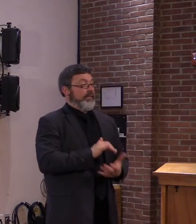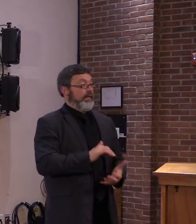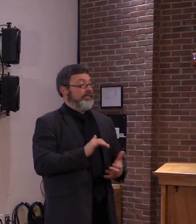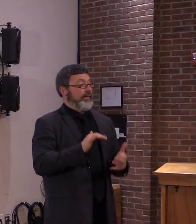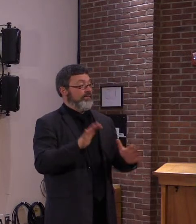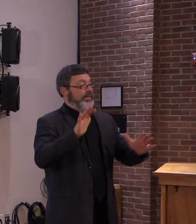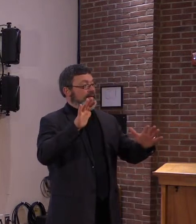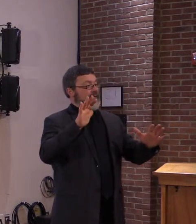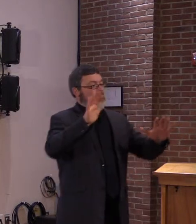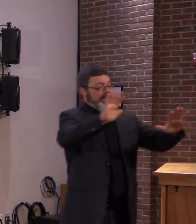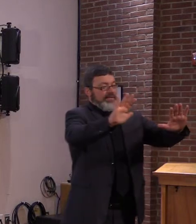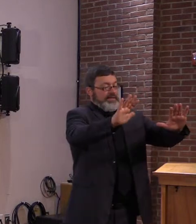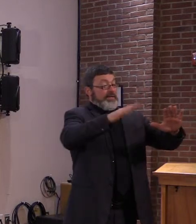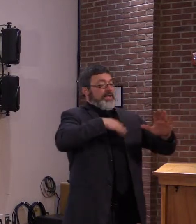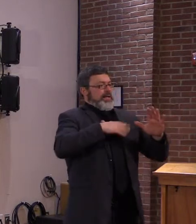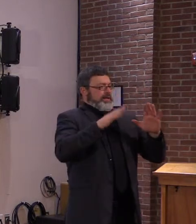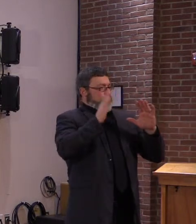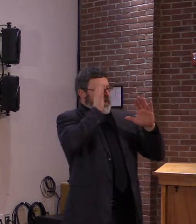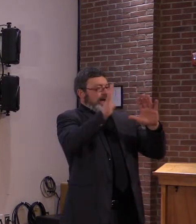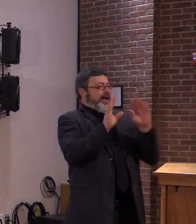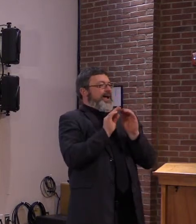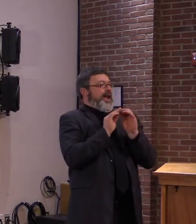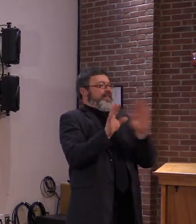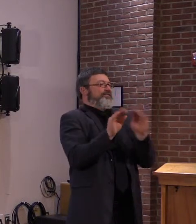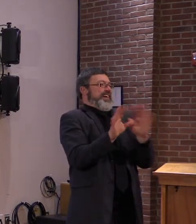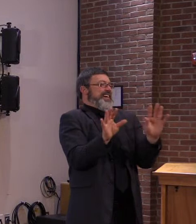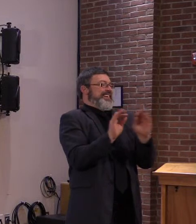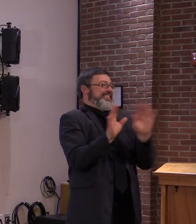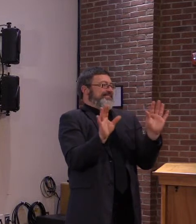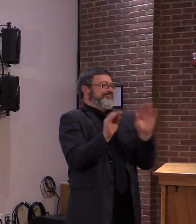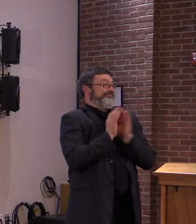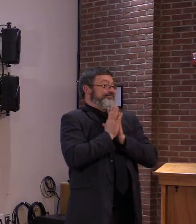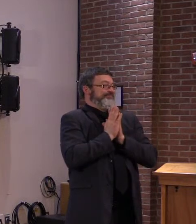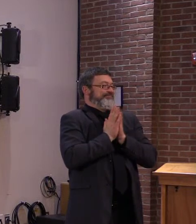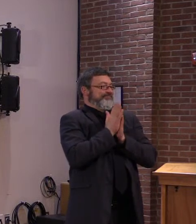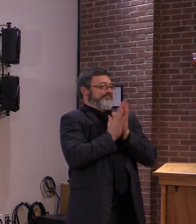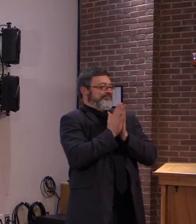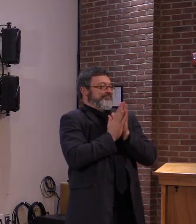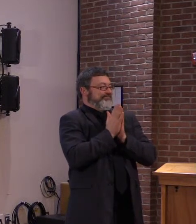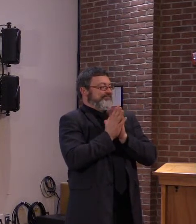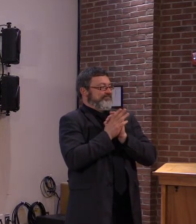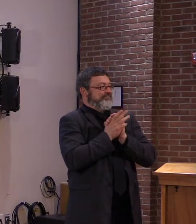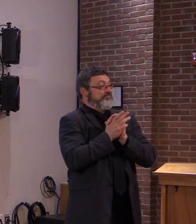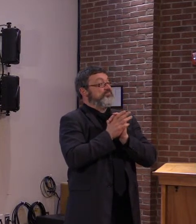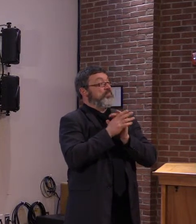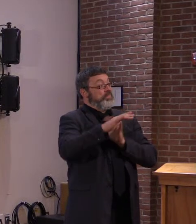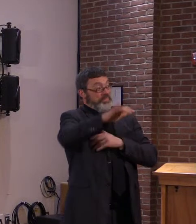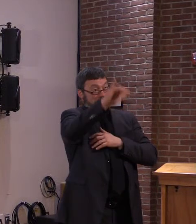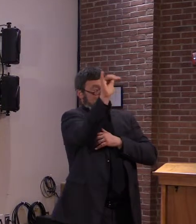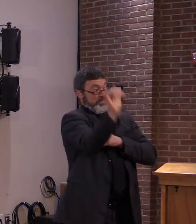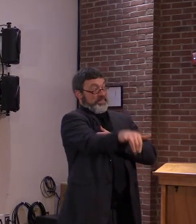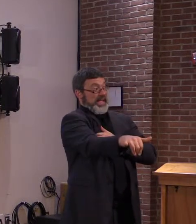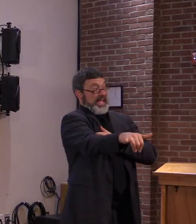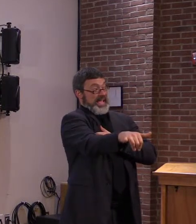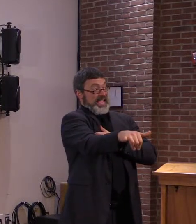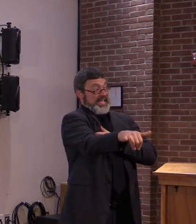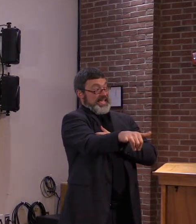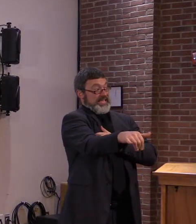integrity of the electoral process? And what should be done to restore that? And did the National Governors Association do enough on